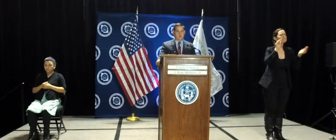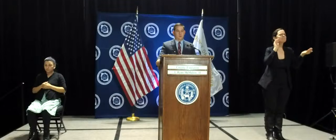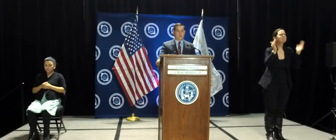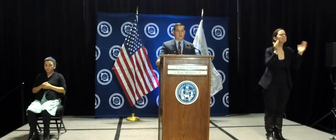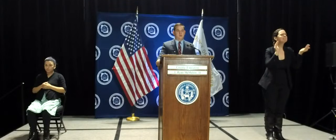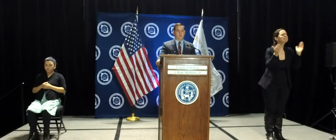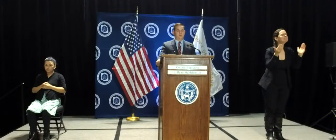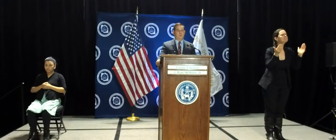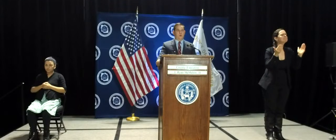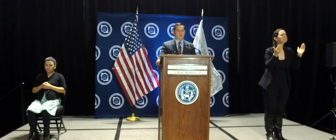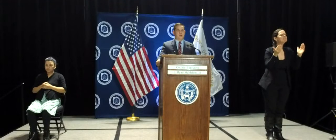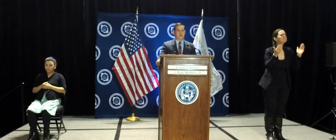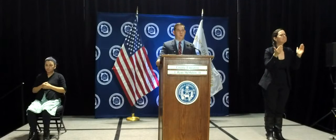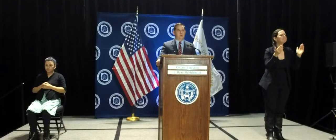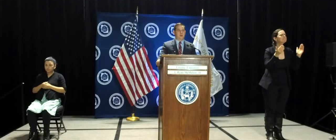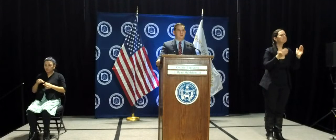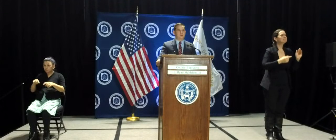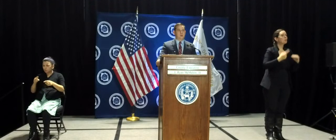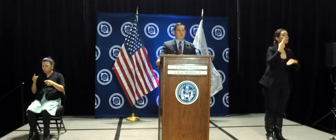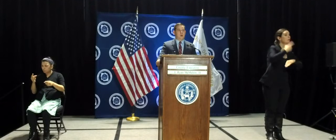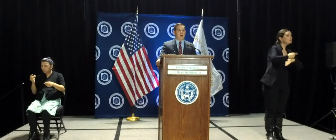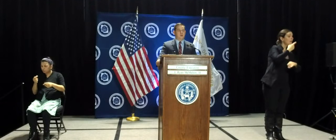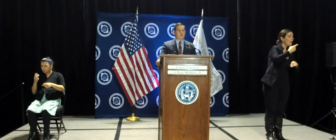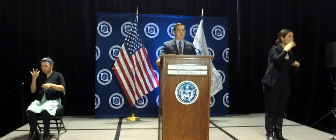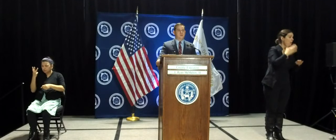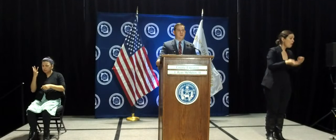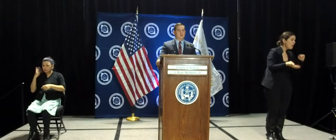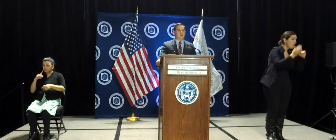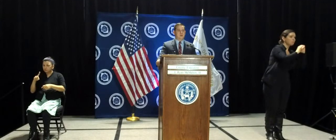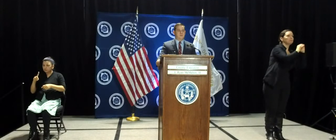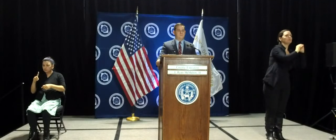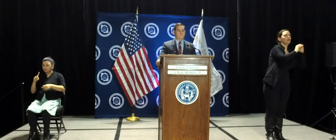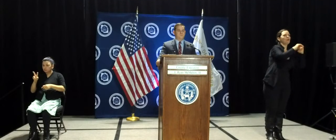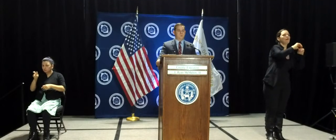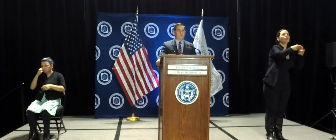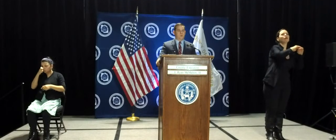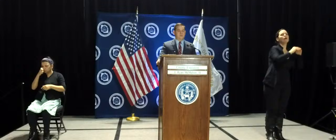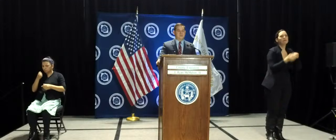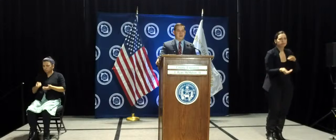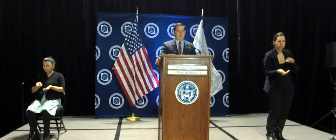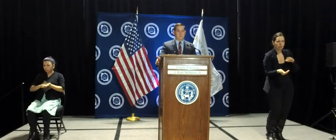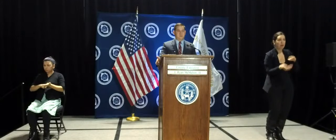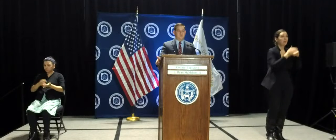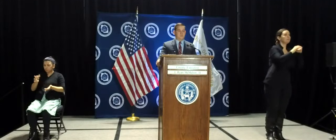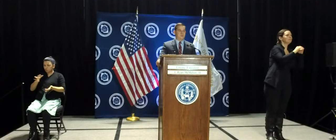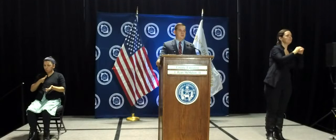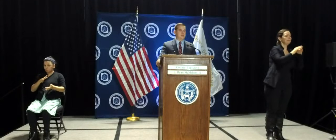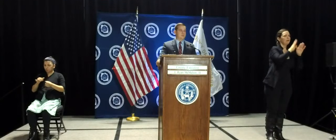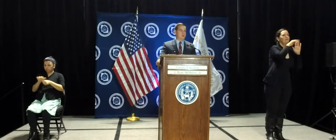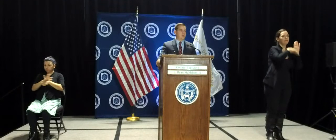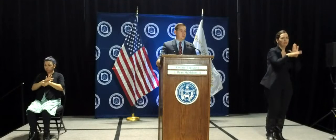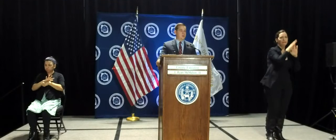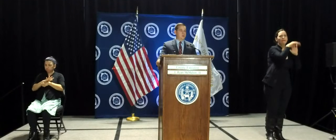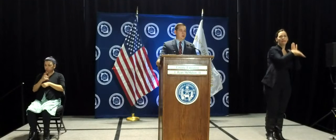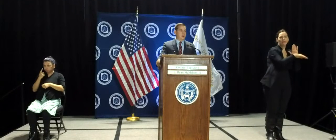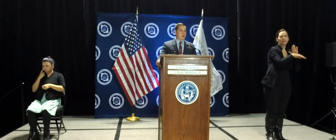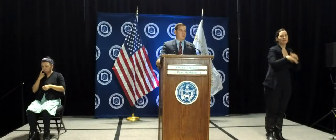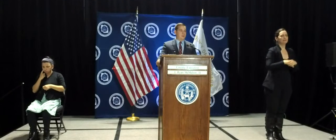the last 3 days were the 400 case range. You could see more of a steady uptick from Thanksgiving